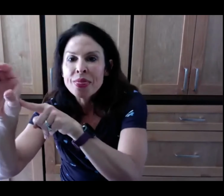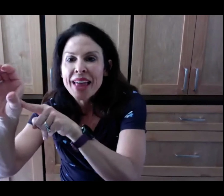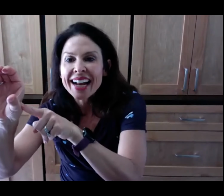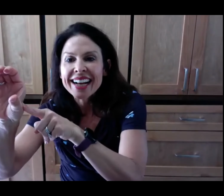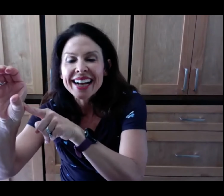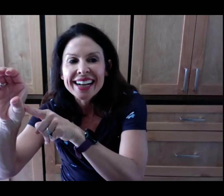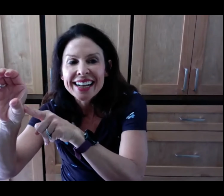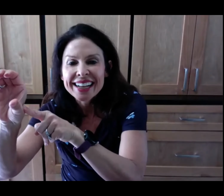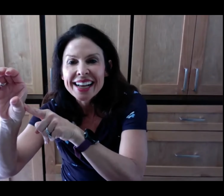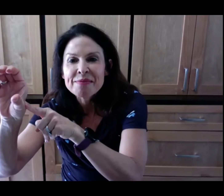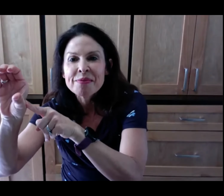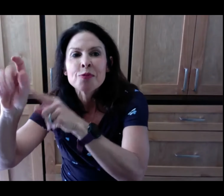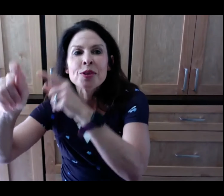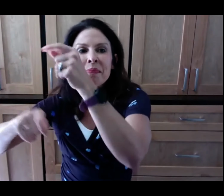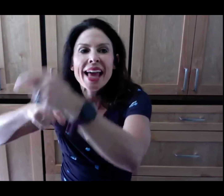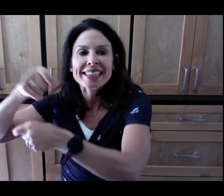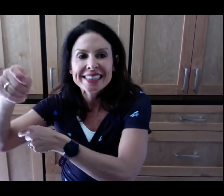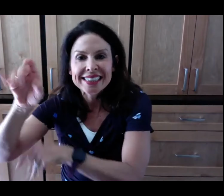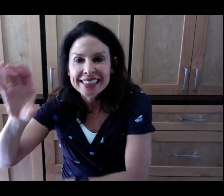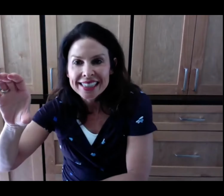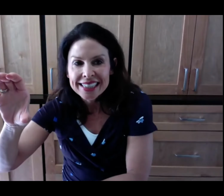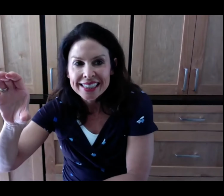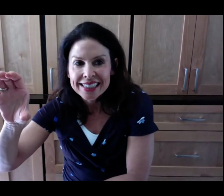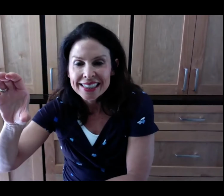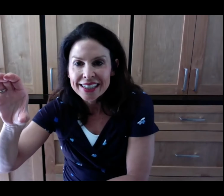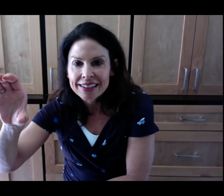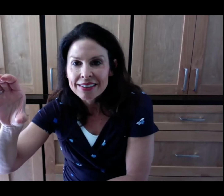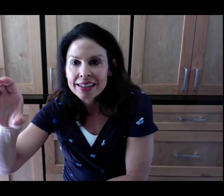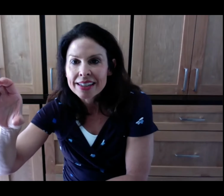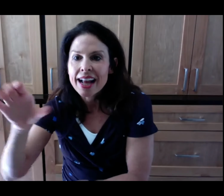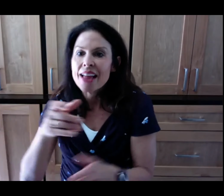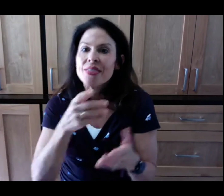of those topics and then upload them into your Canvas module.